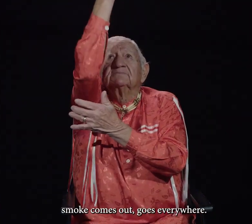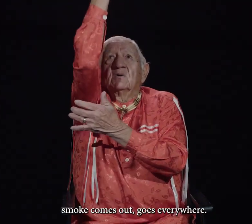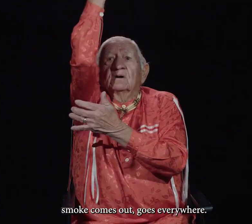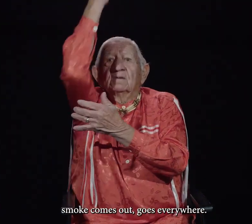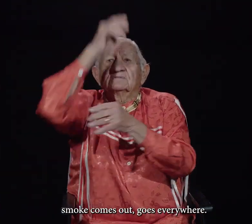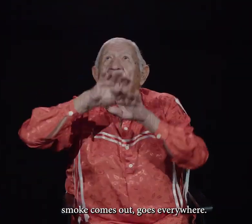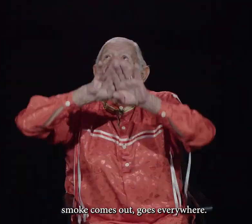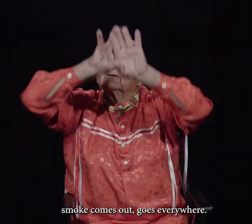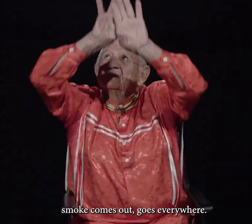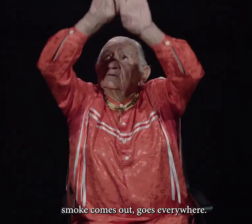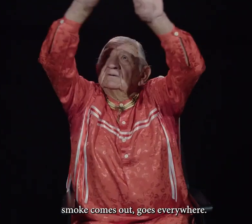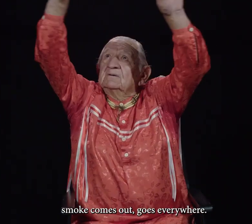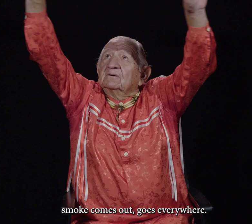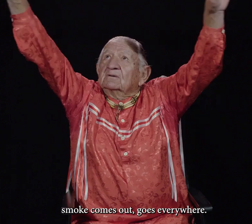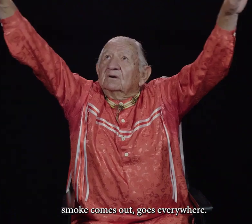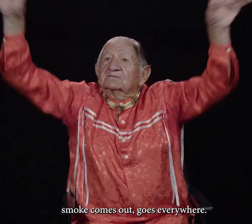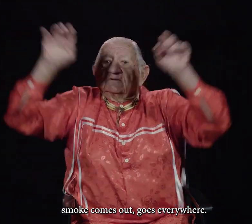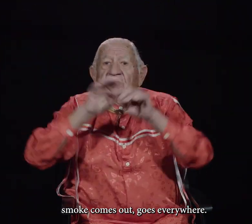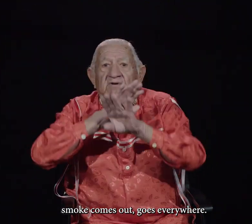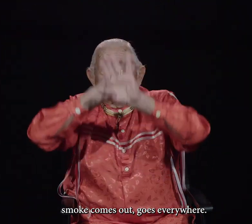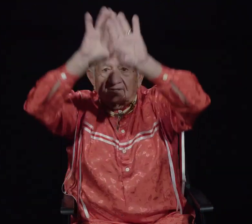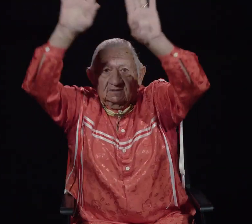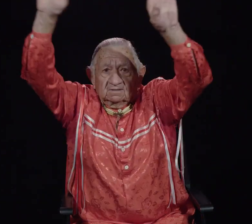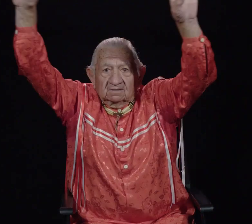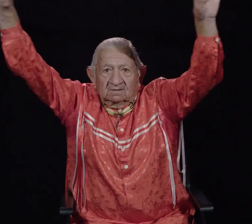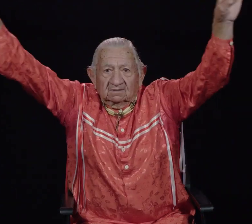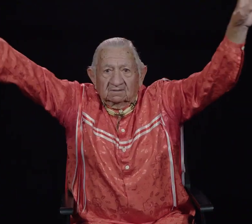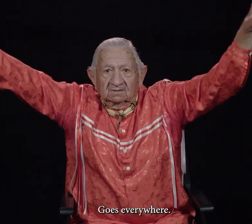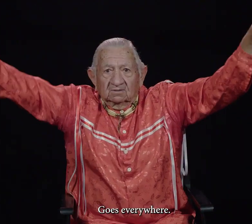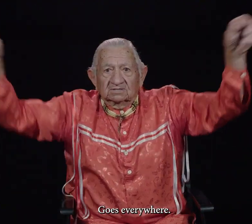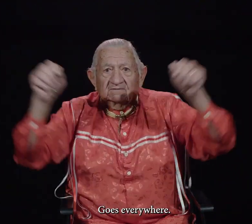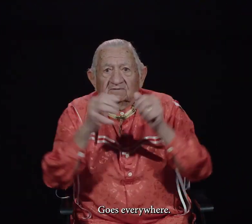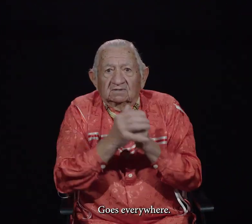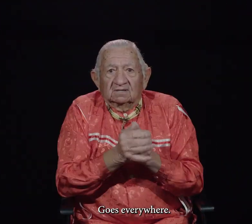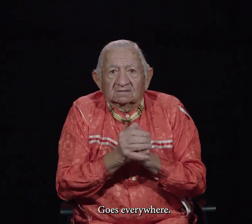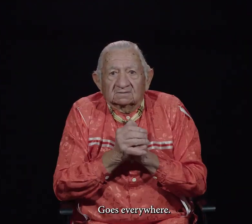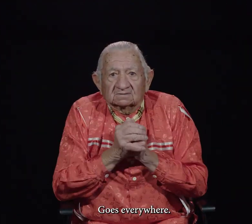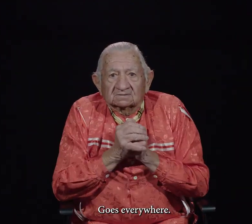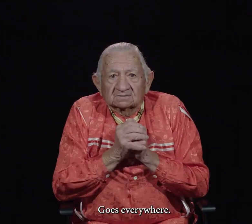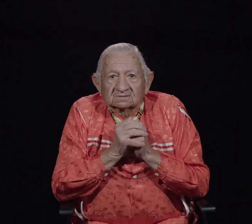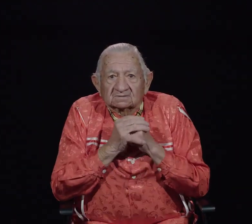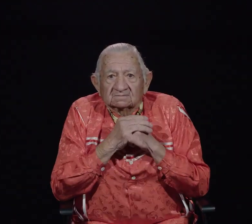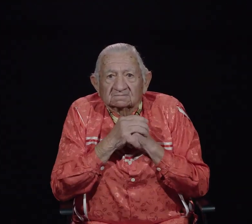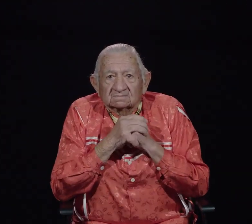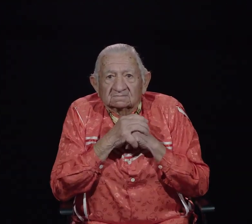Smoke comes out, goes everywhere, goes everywhere.